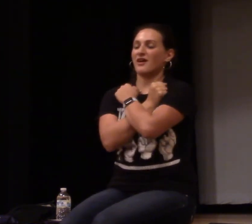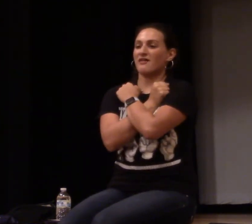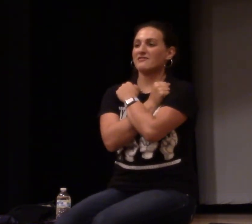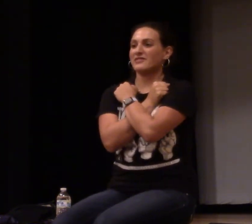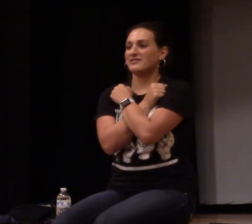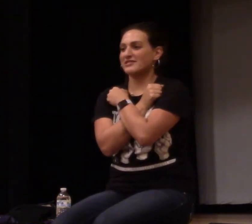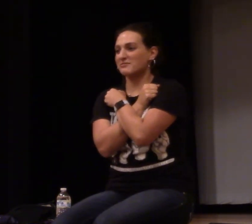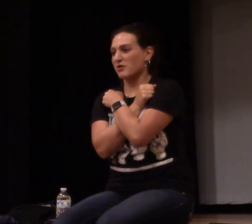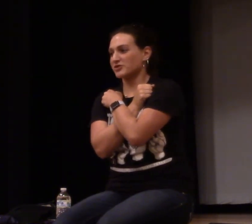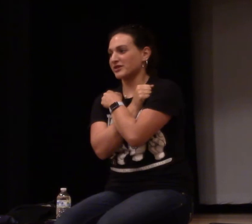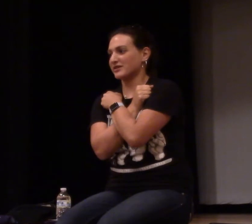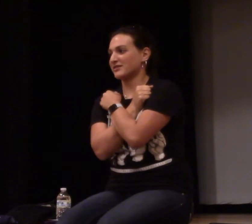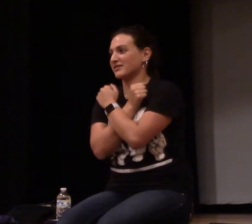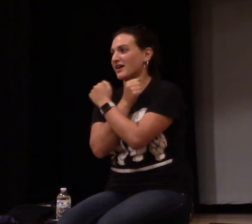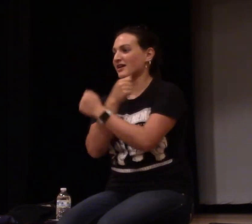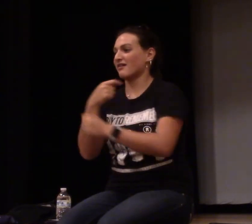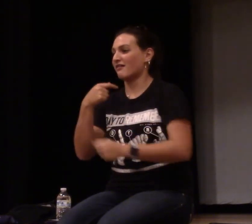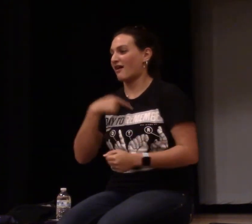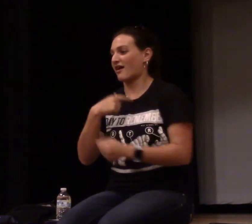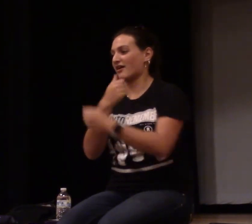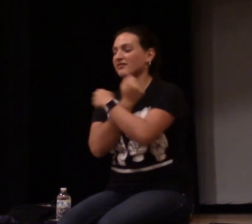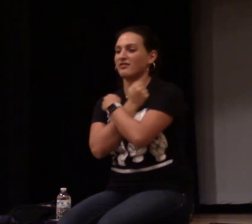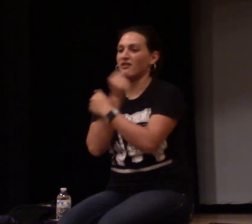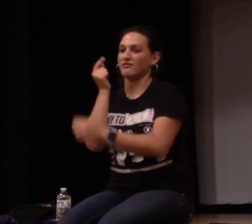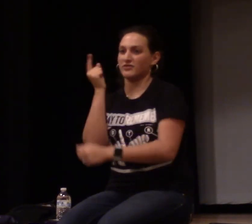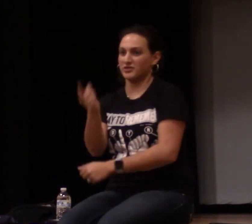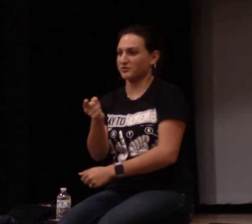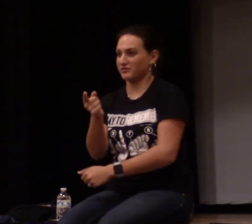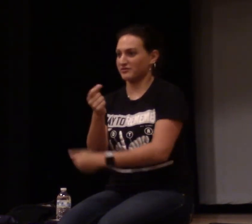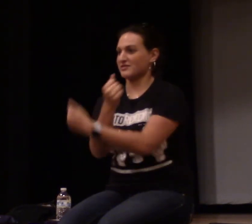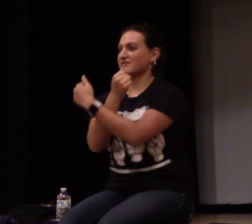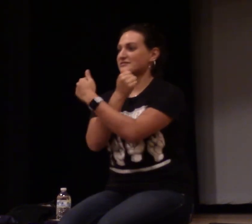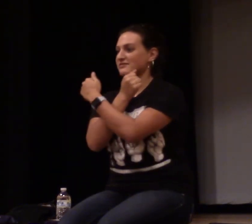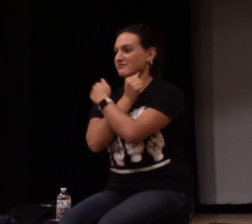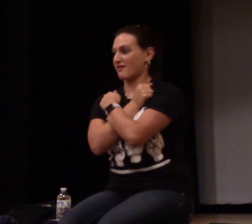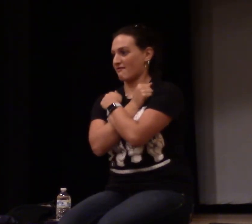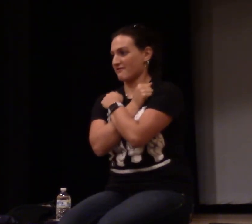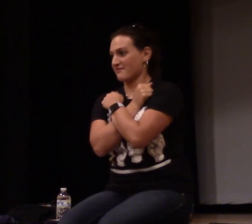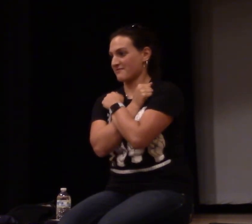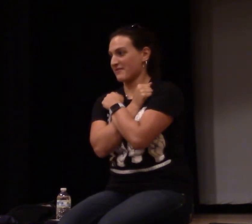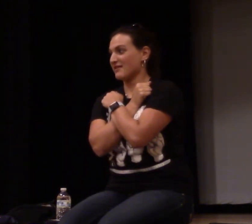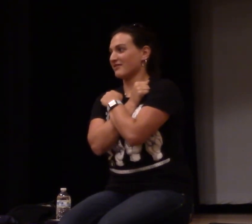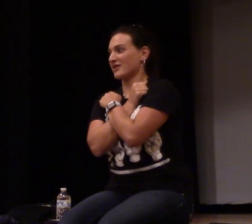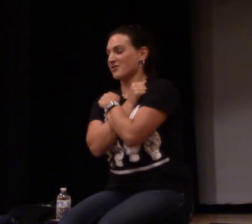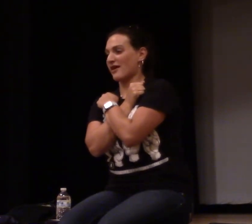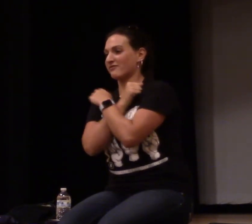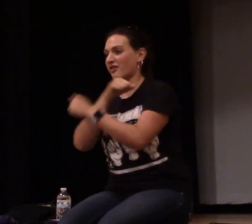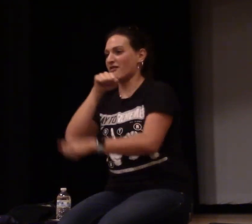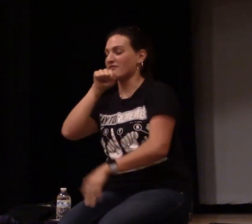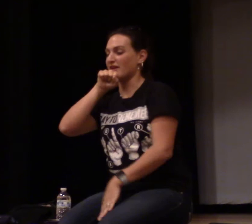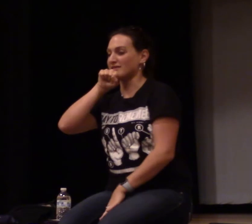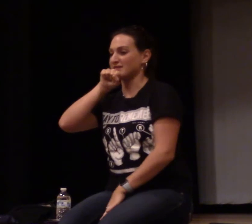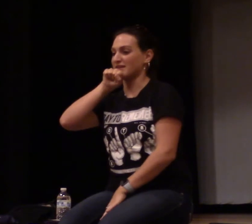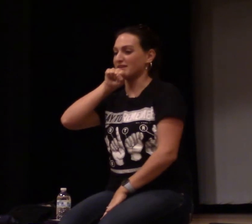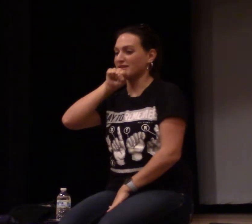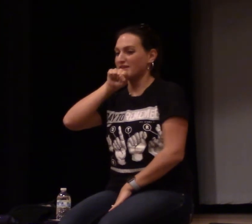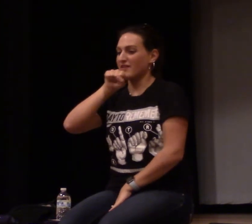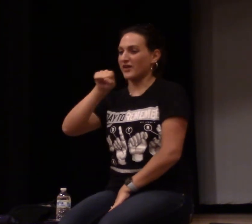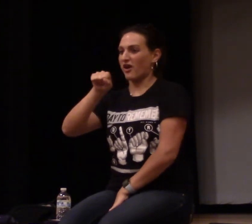love, the emotion, like I love you. Love. Then you have love as in, they call it